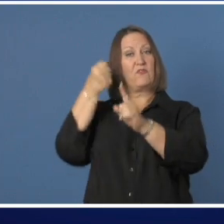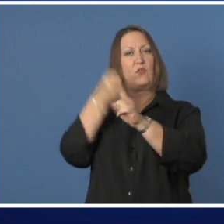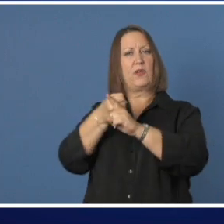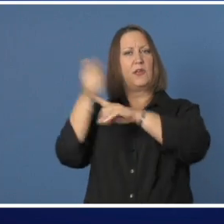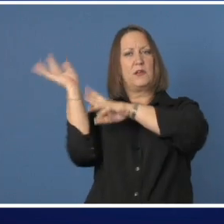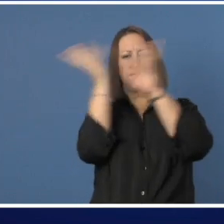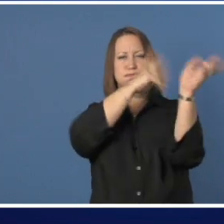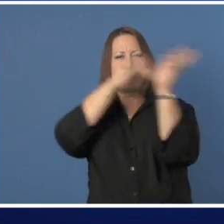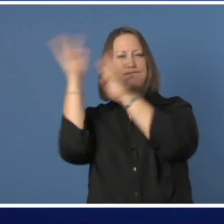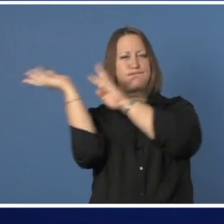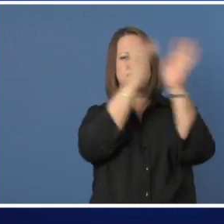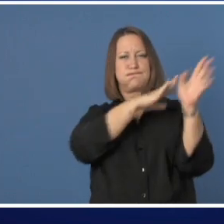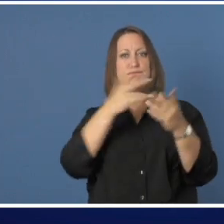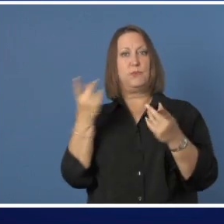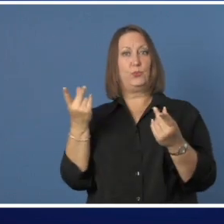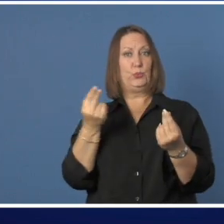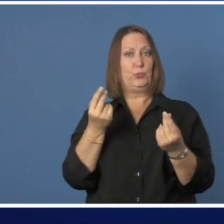Before high winds.